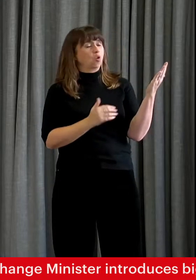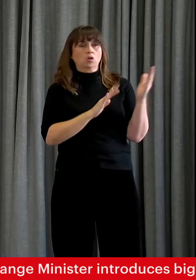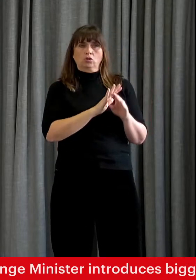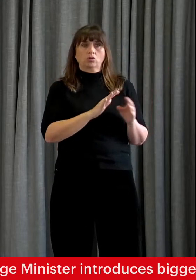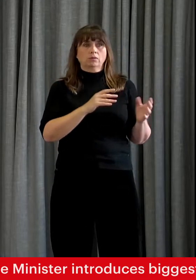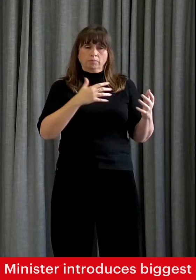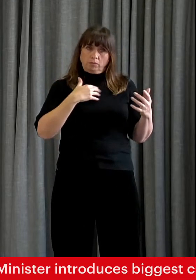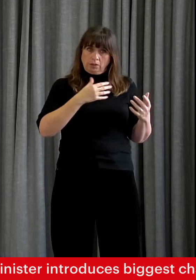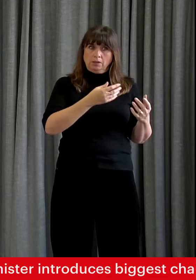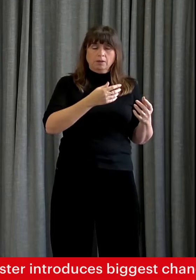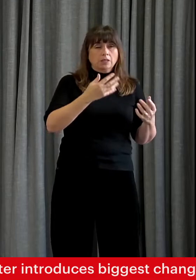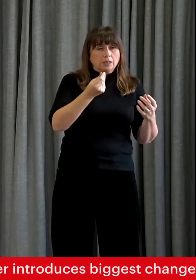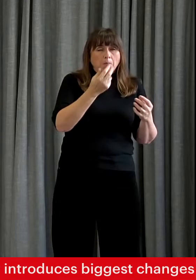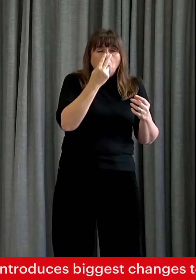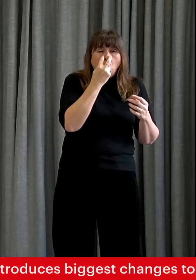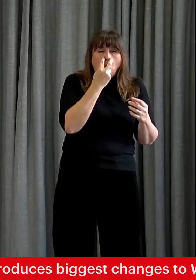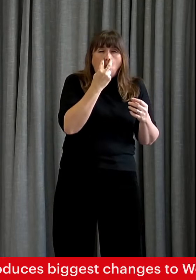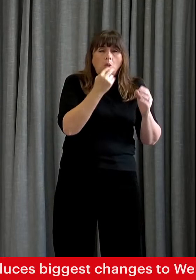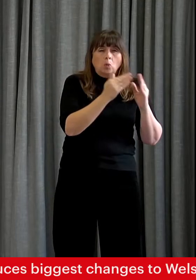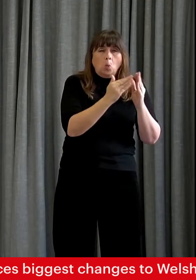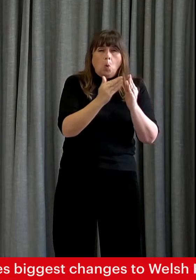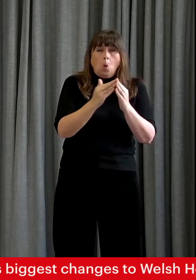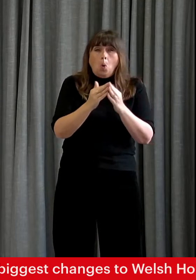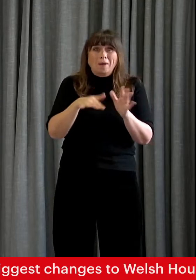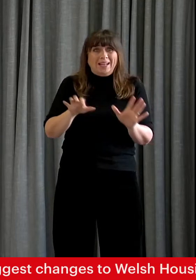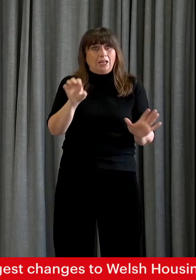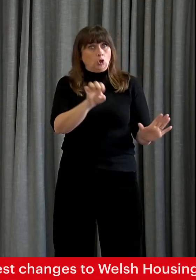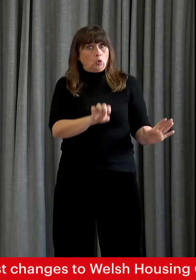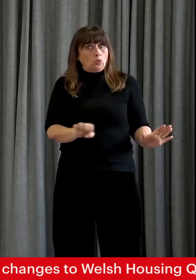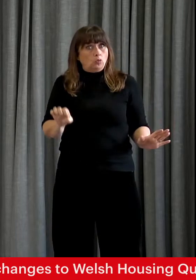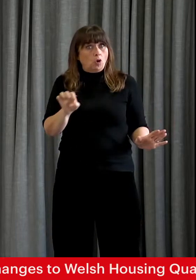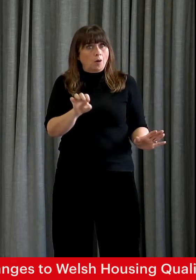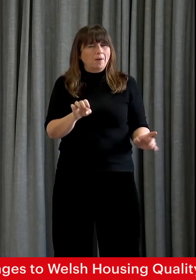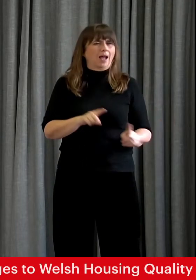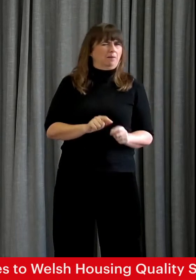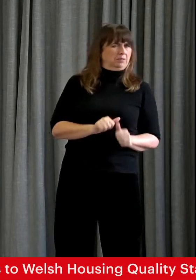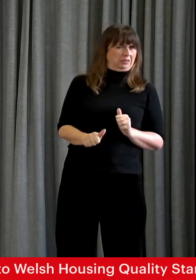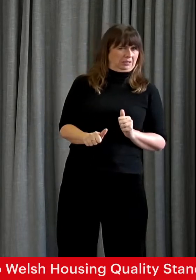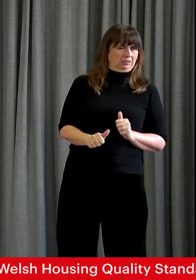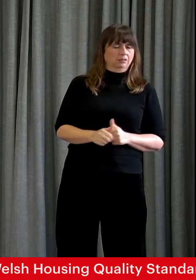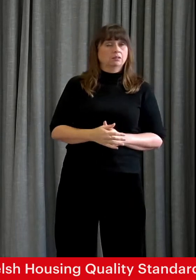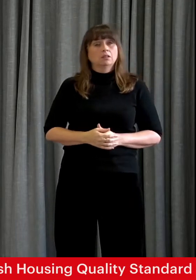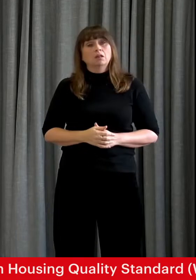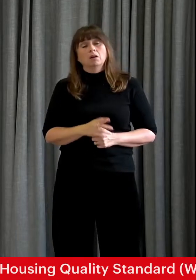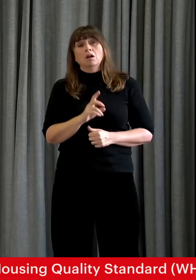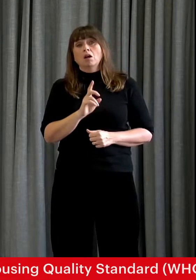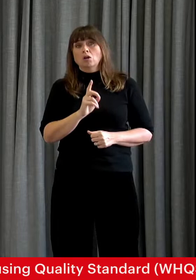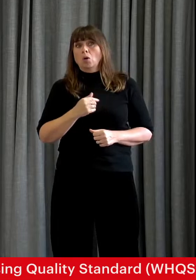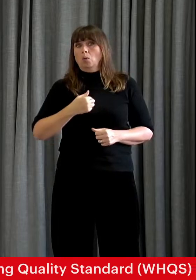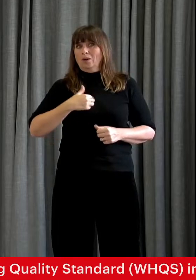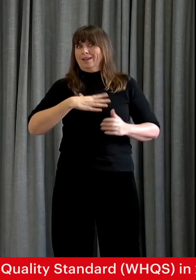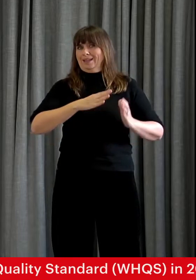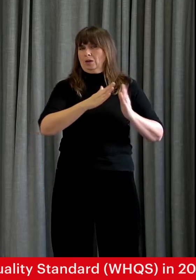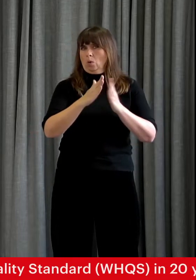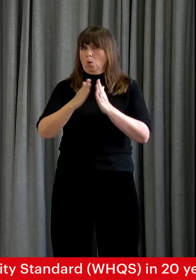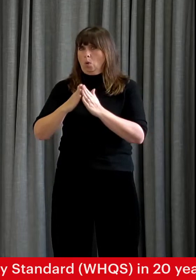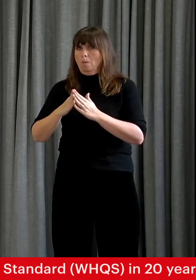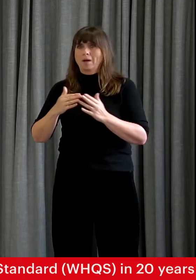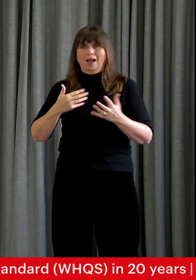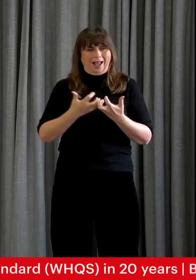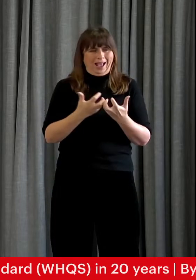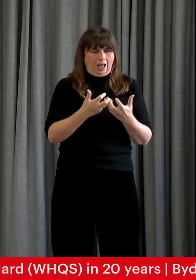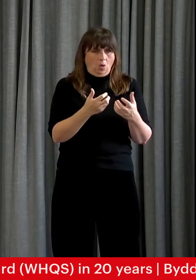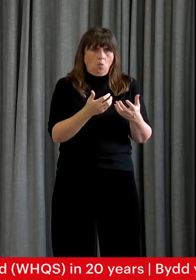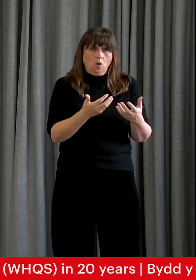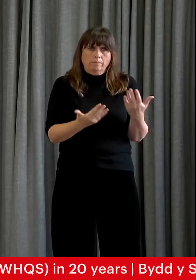number of houses, some of the oldest in Europe, as well as I always want to say, some of the best in Europe. So we need to work with our partners to do this,